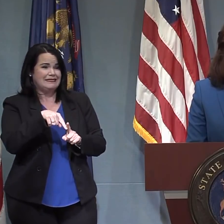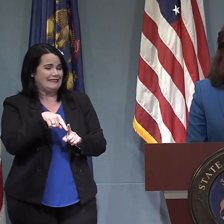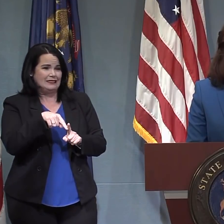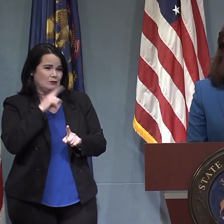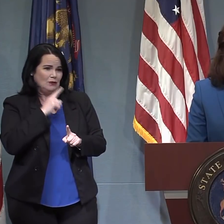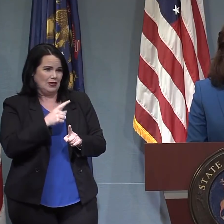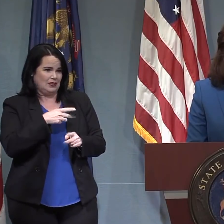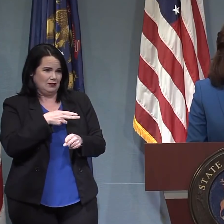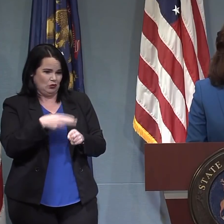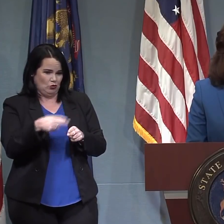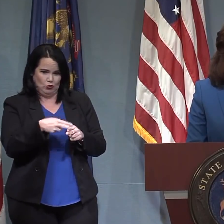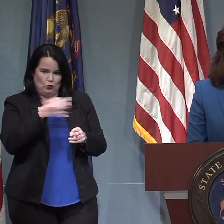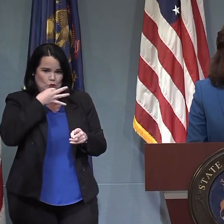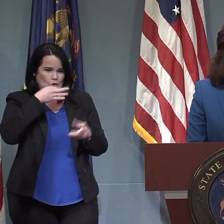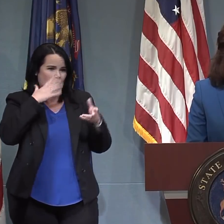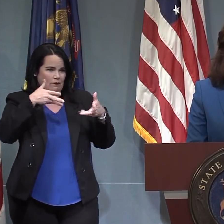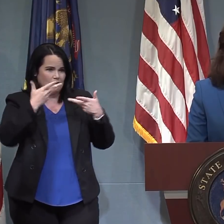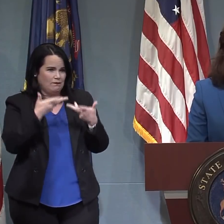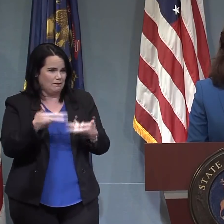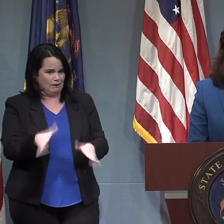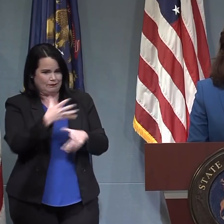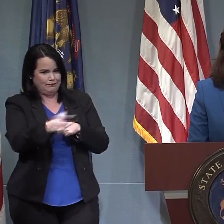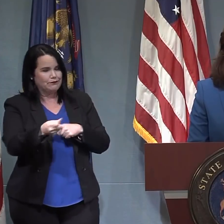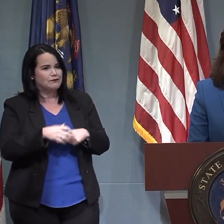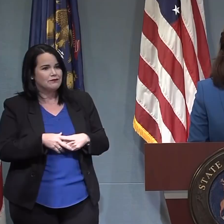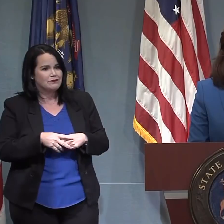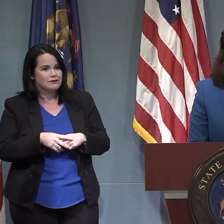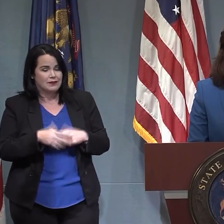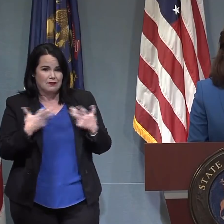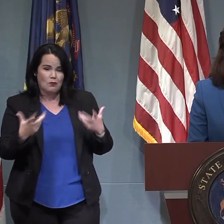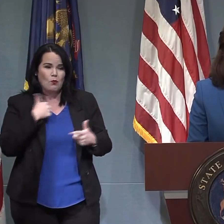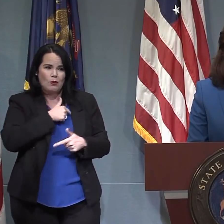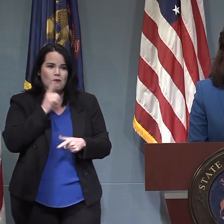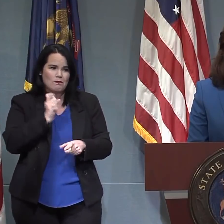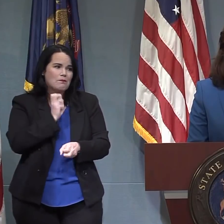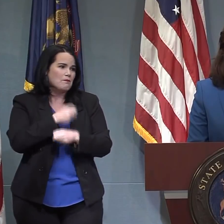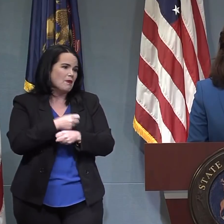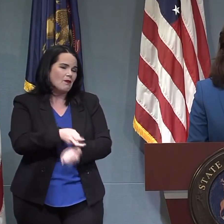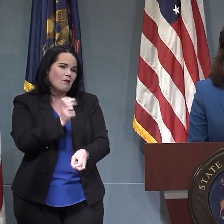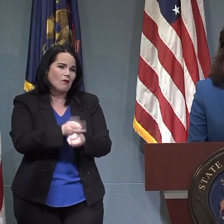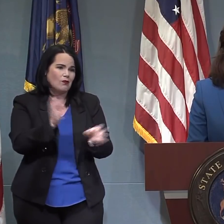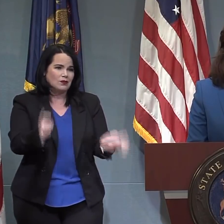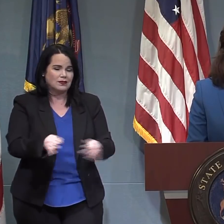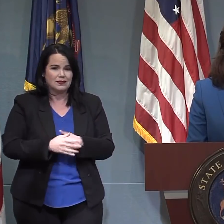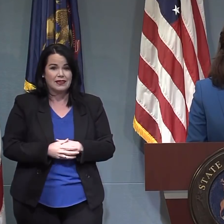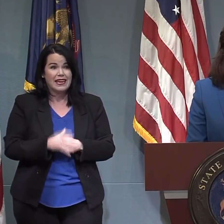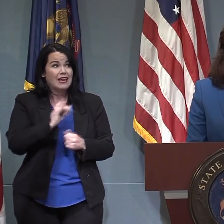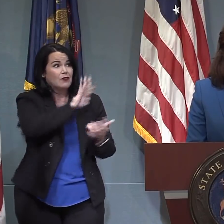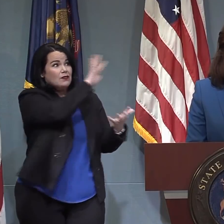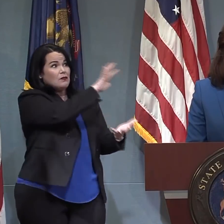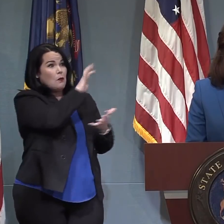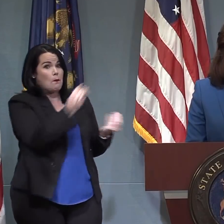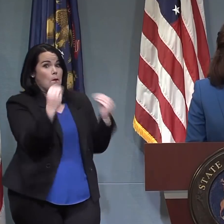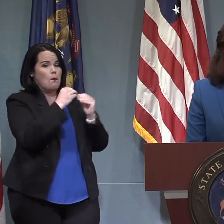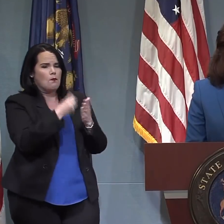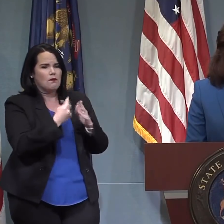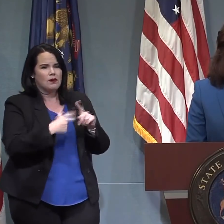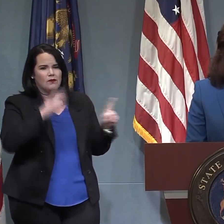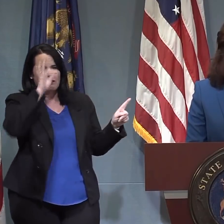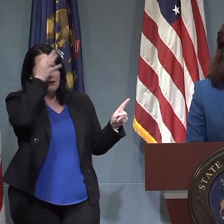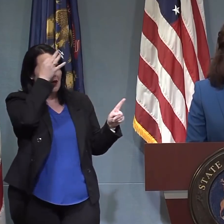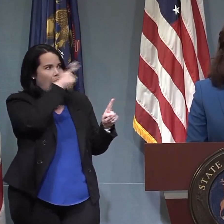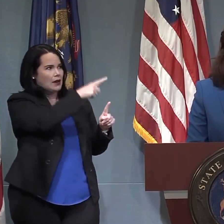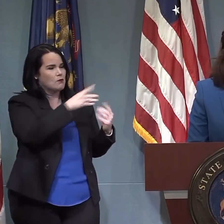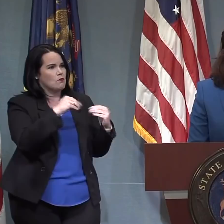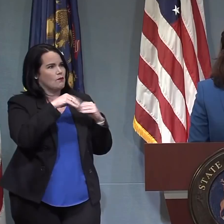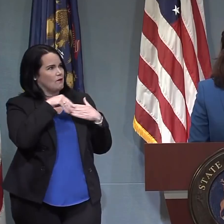to make some tough decisions. Even if we get a fourth supplemental, that is gives us the flexibility we want and is